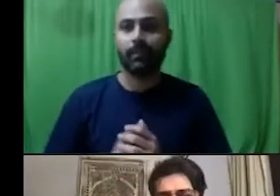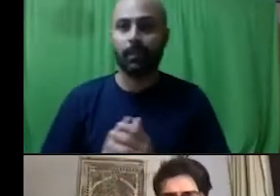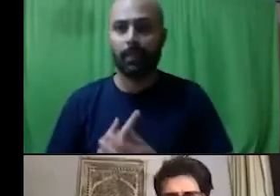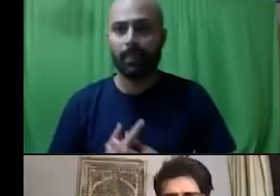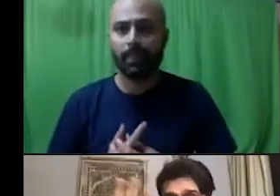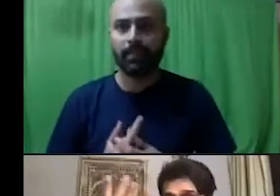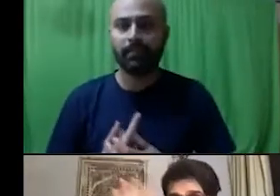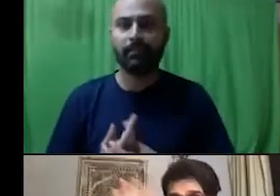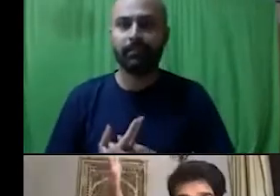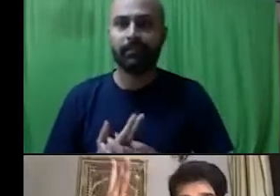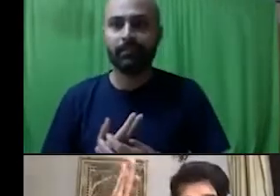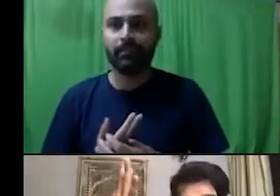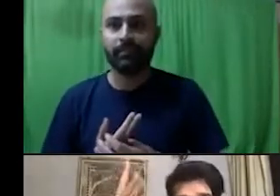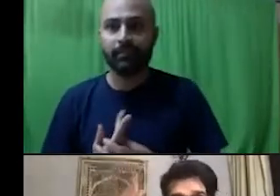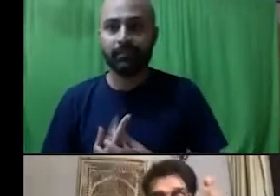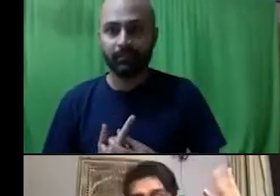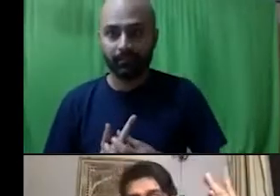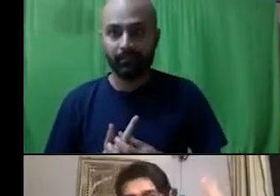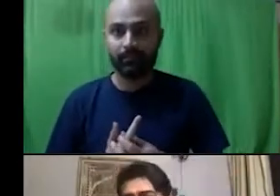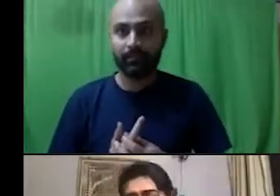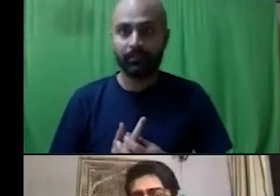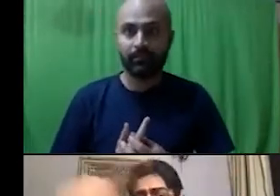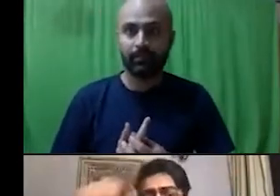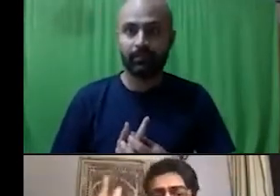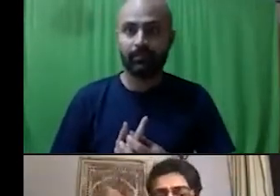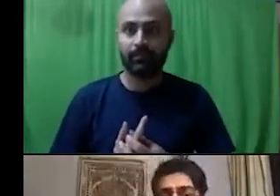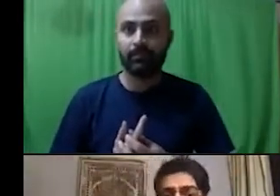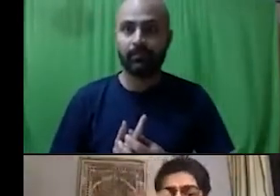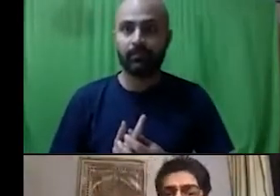One second. Yeah, somebody's asked that if it